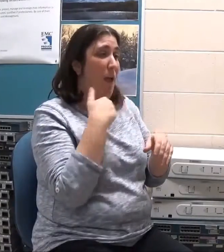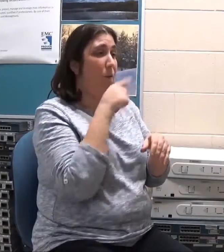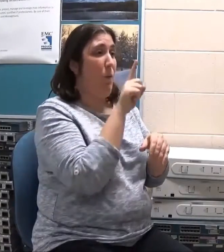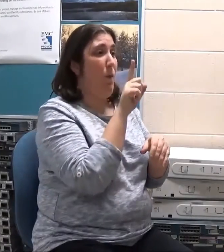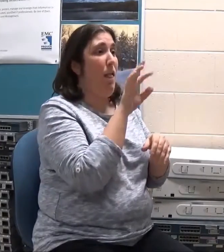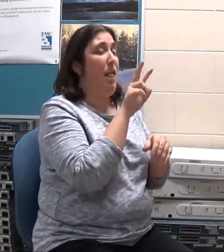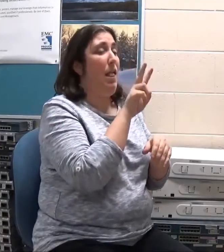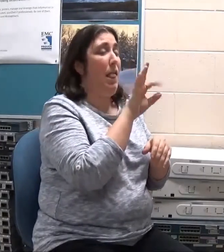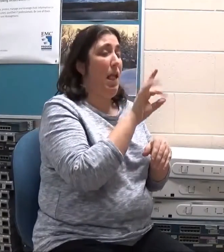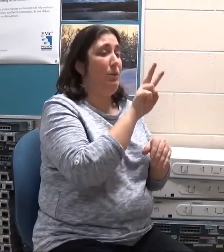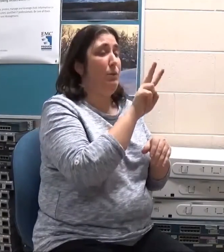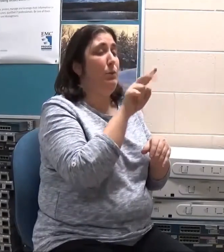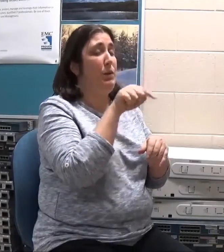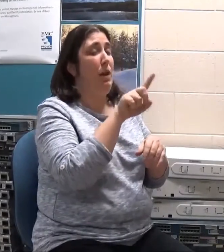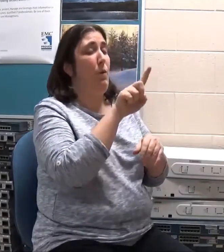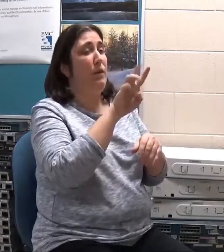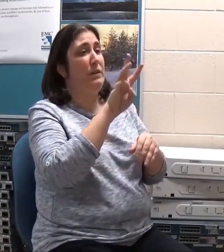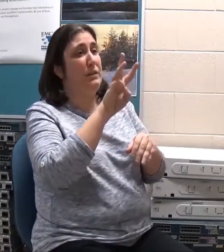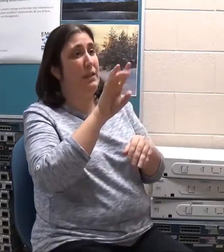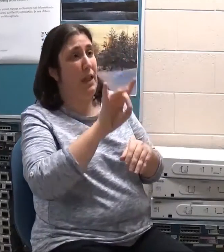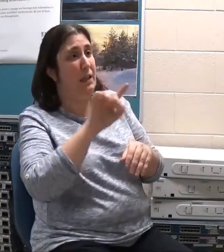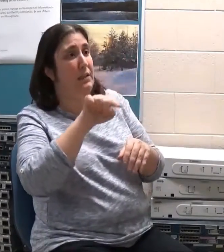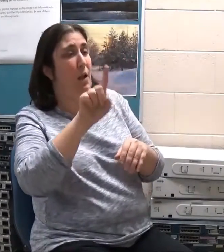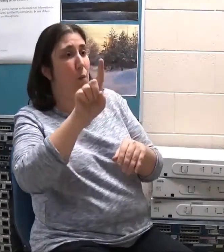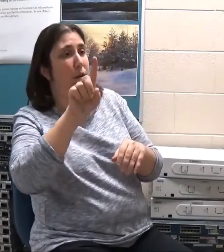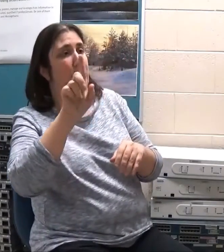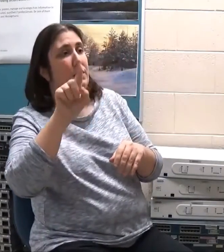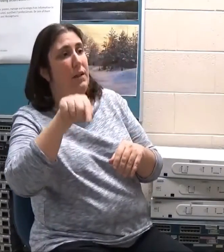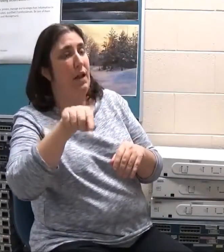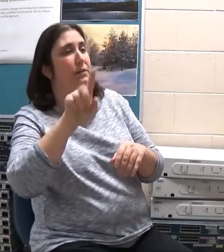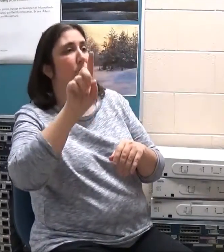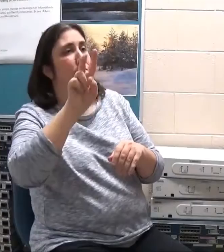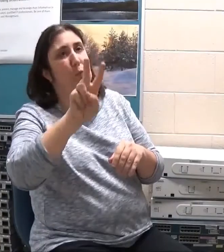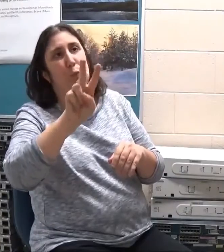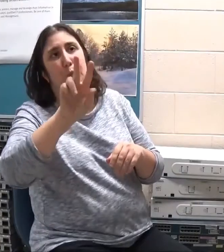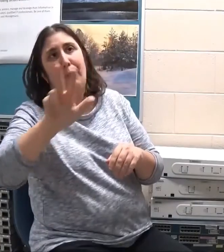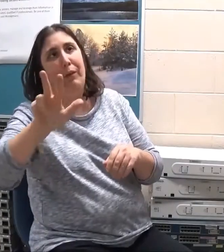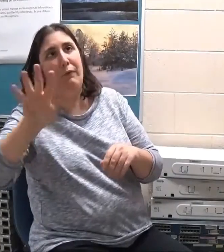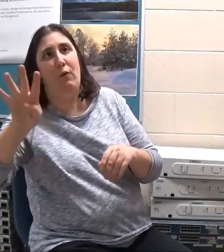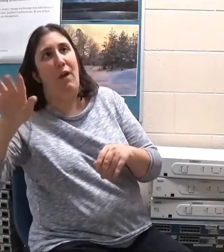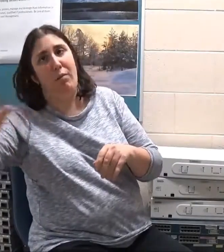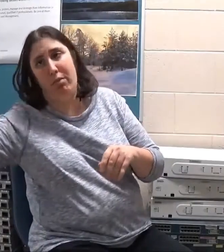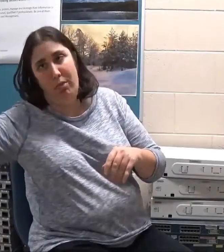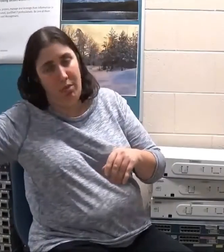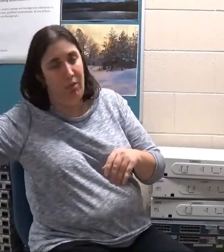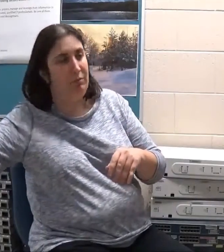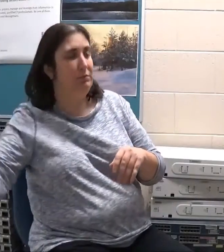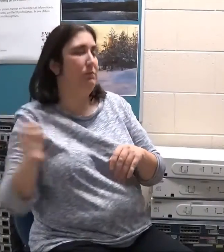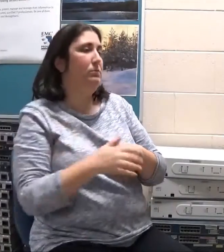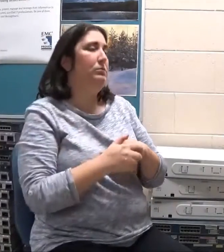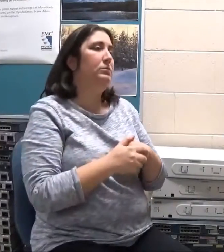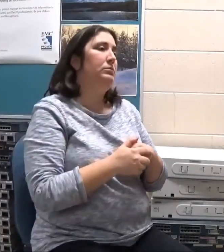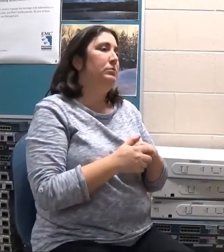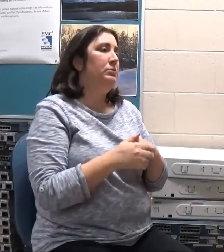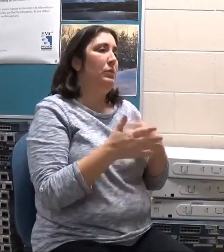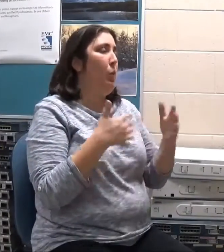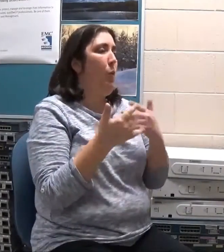192.168.1. Next IP address, 2, 3, 4, 5, whatever the next IP address is. All right,